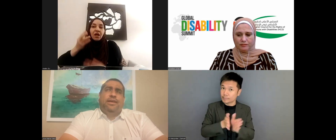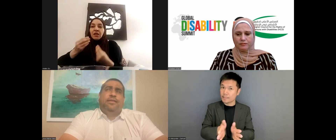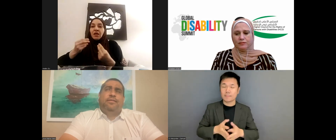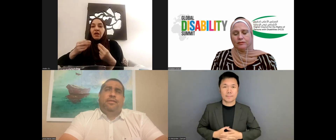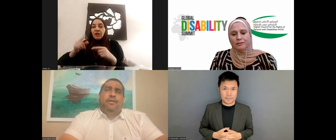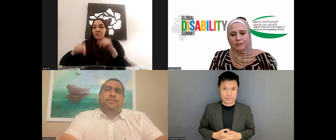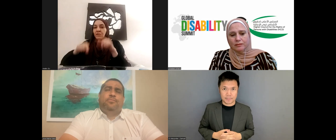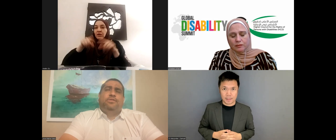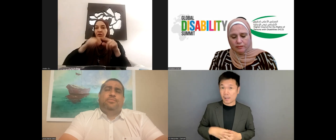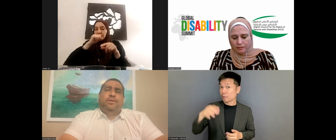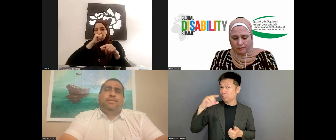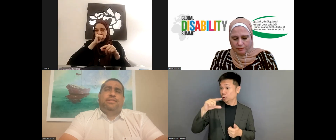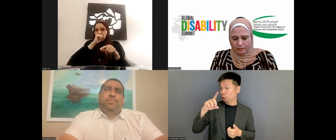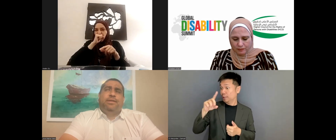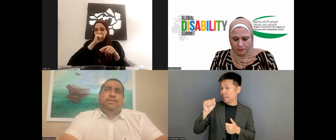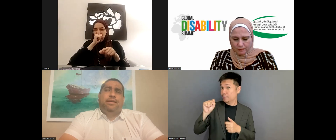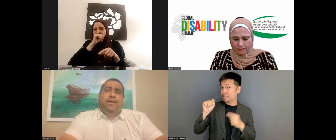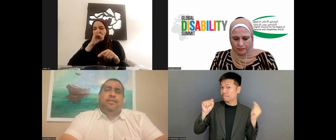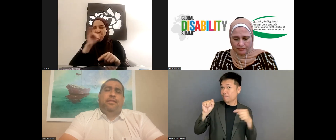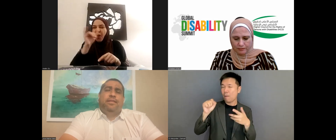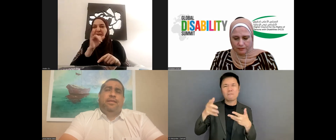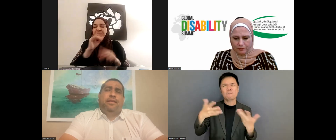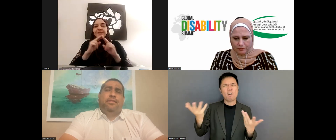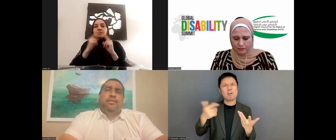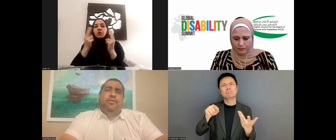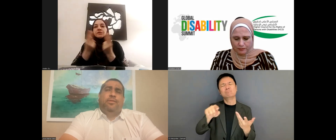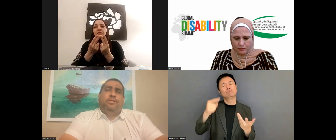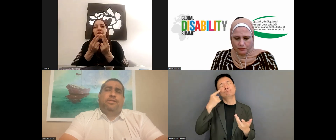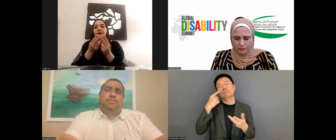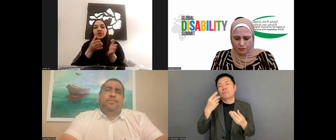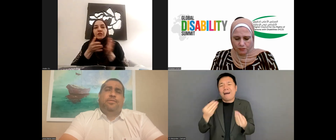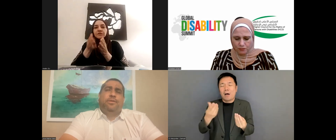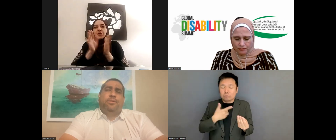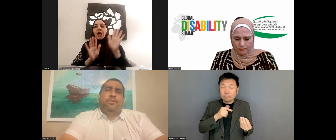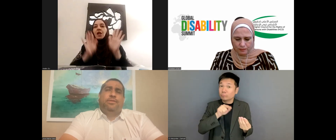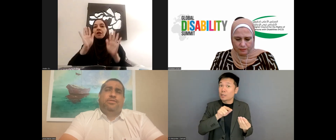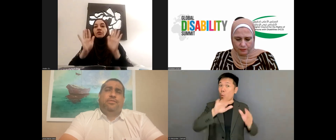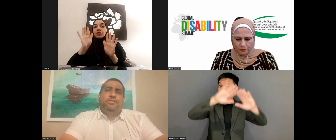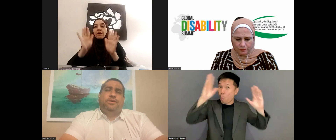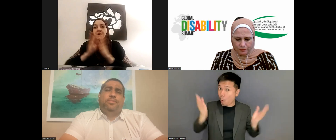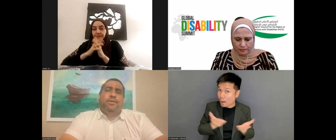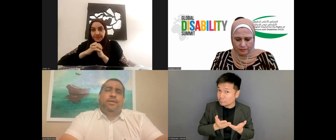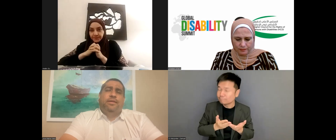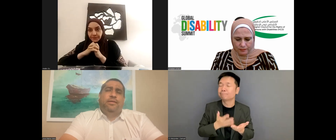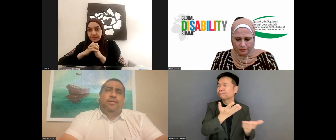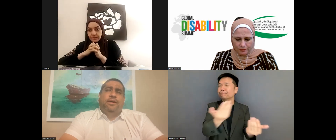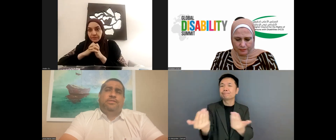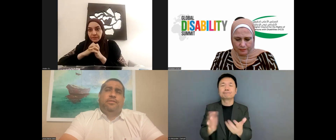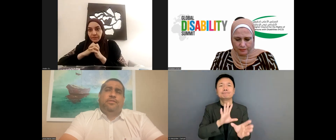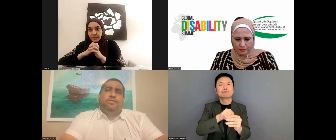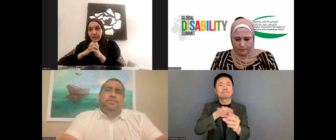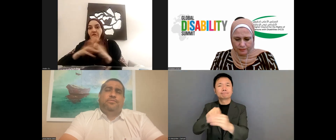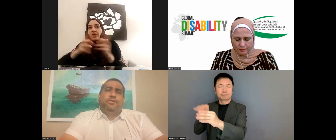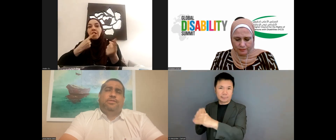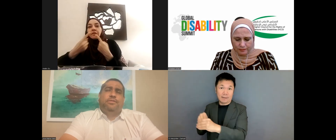the GDS as a way to participate in the global discussion around the implementation of the CRPD,